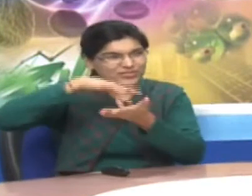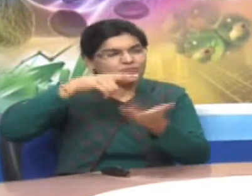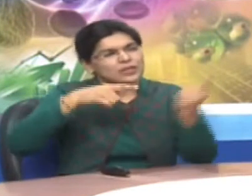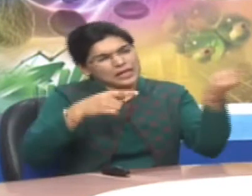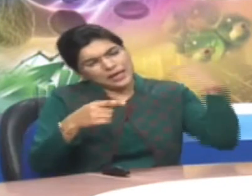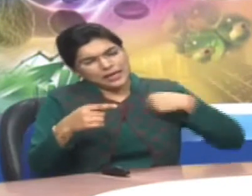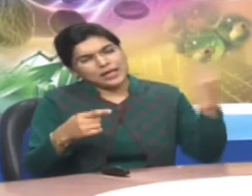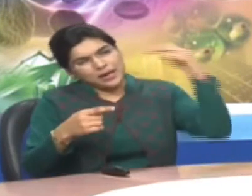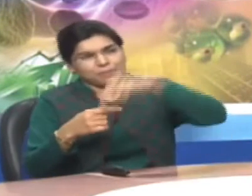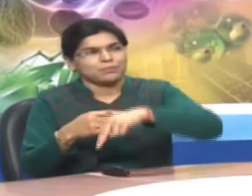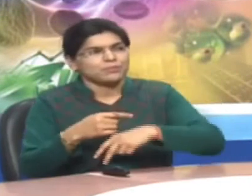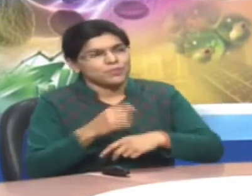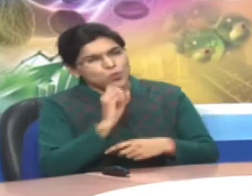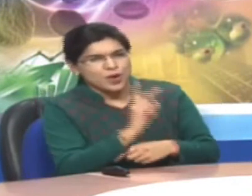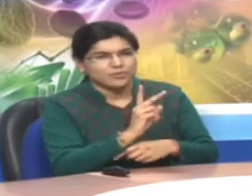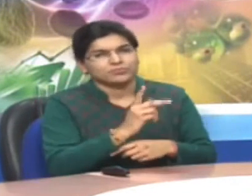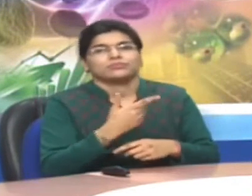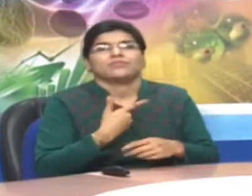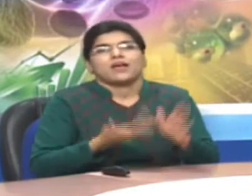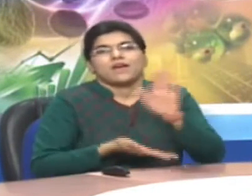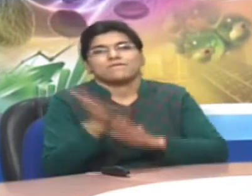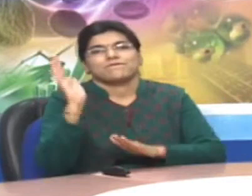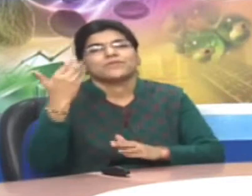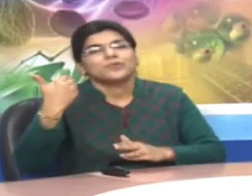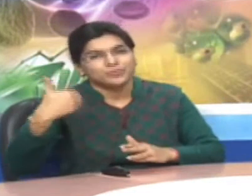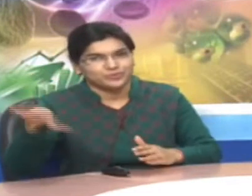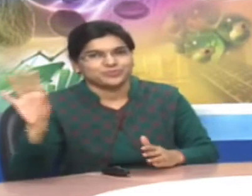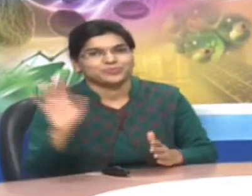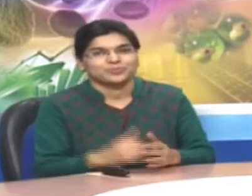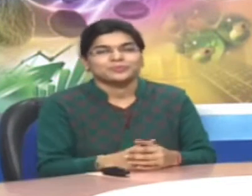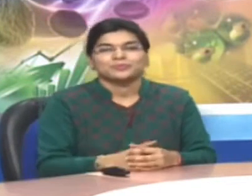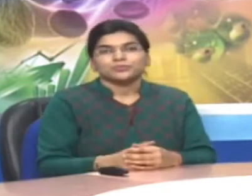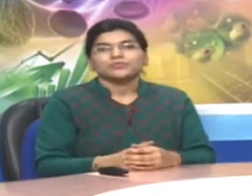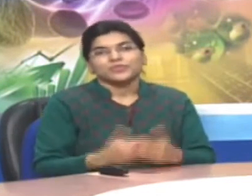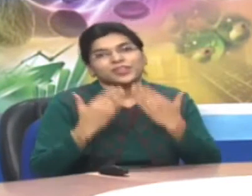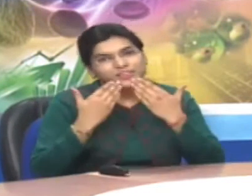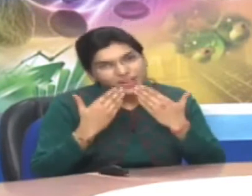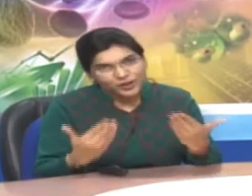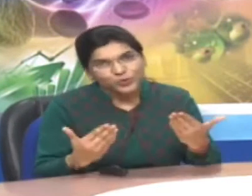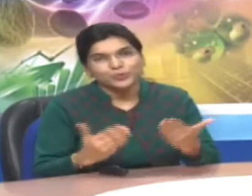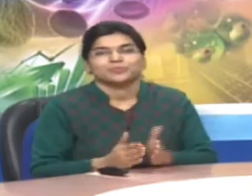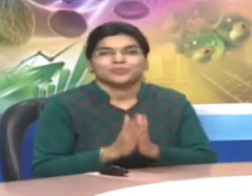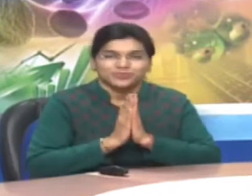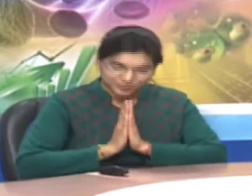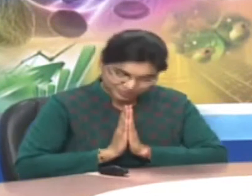him in the public bar." "Thank you."